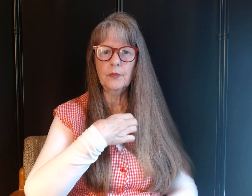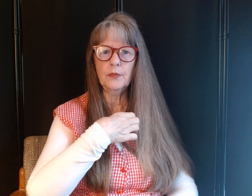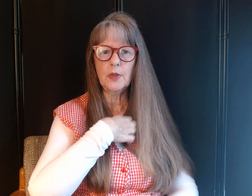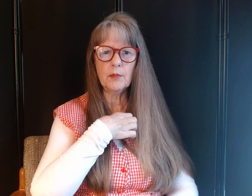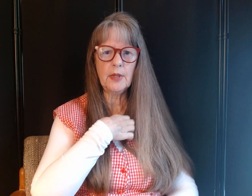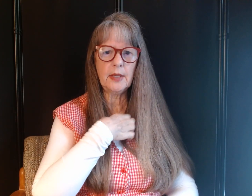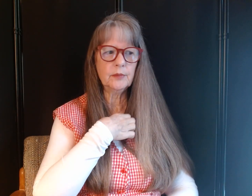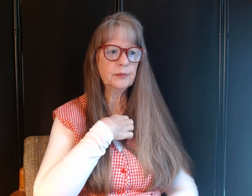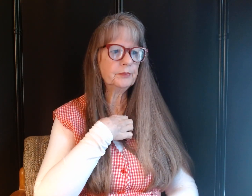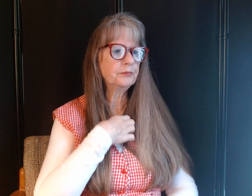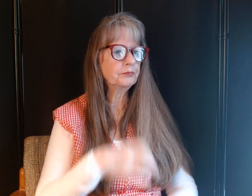complain.